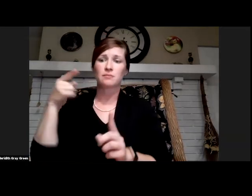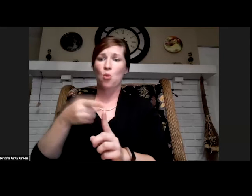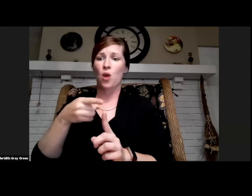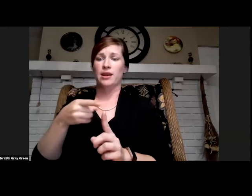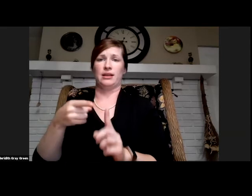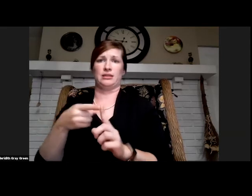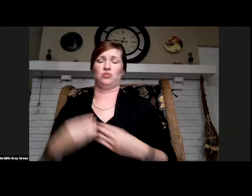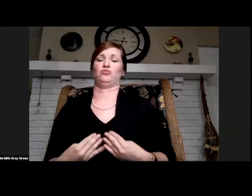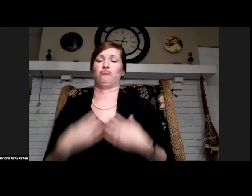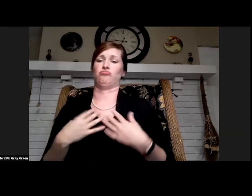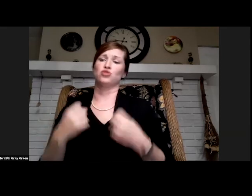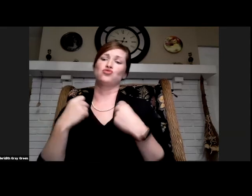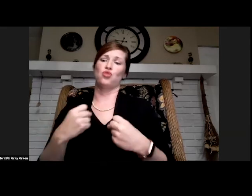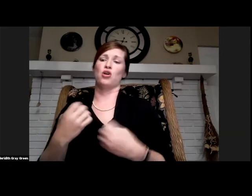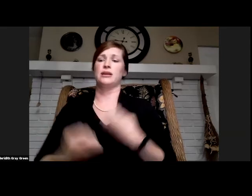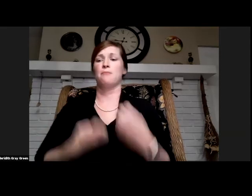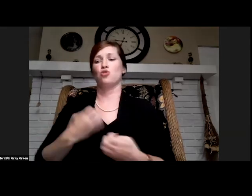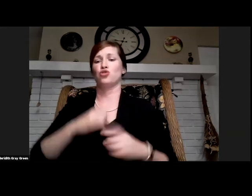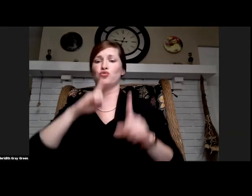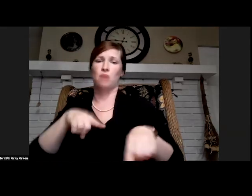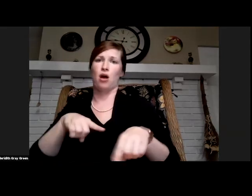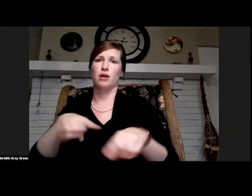The mural